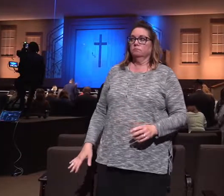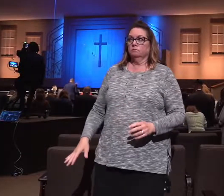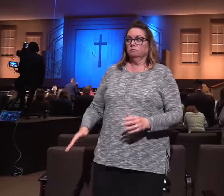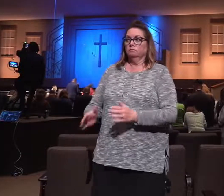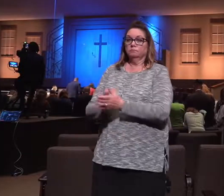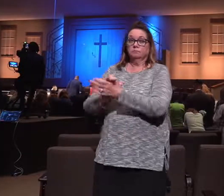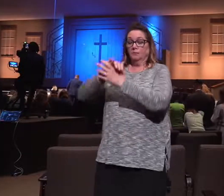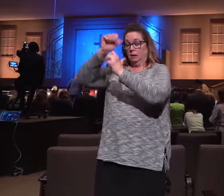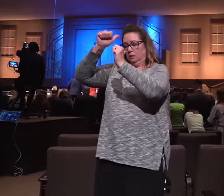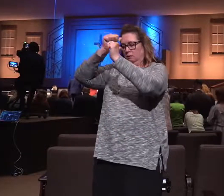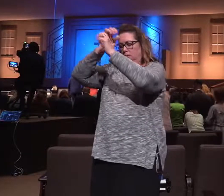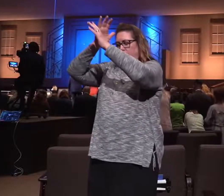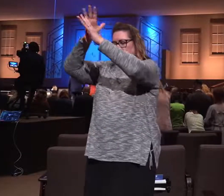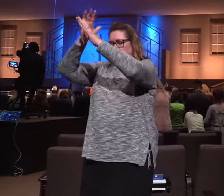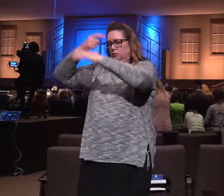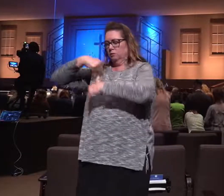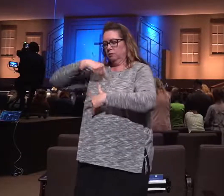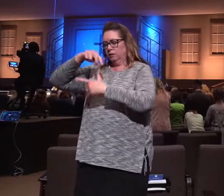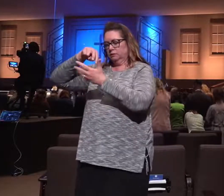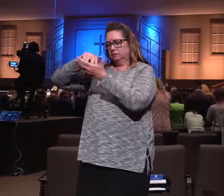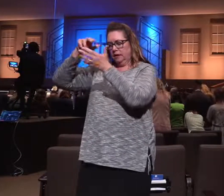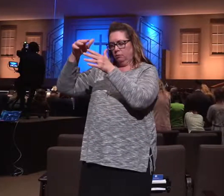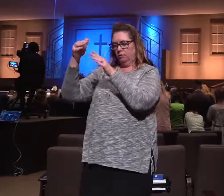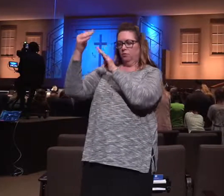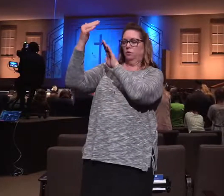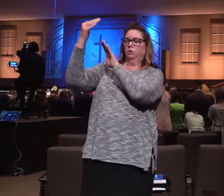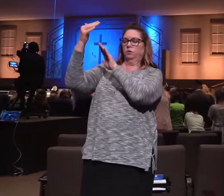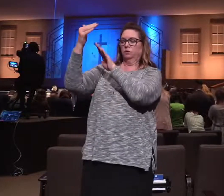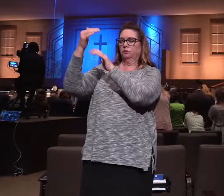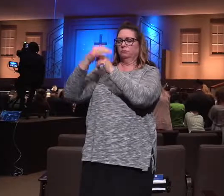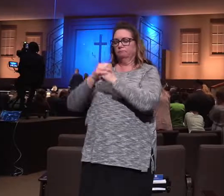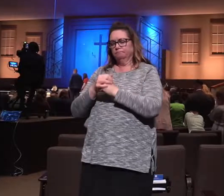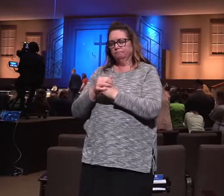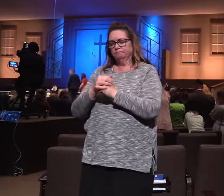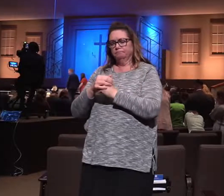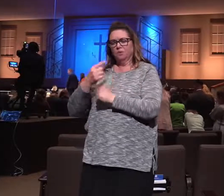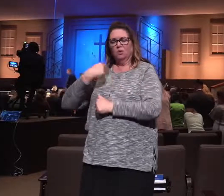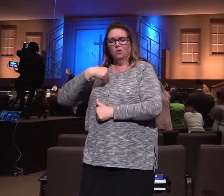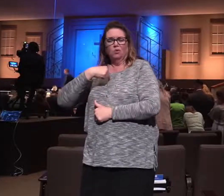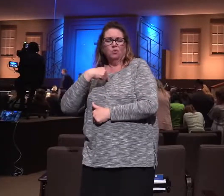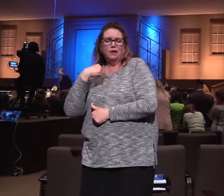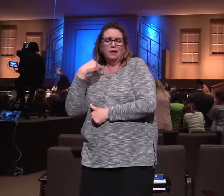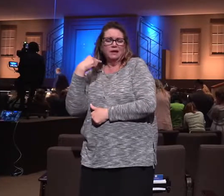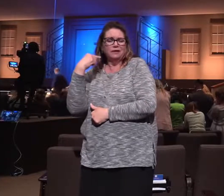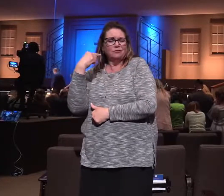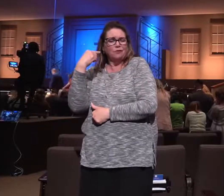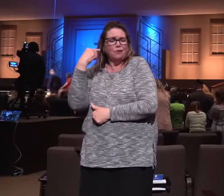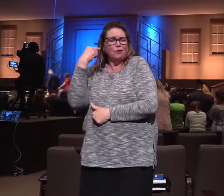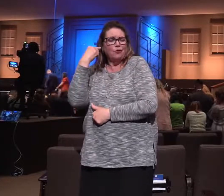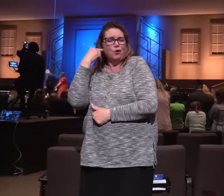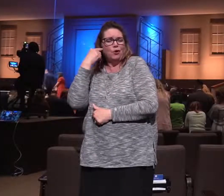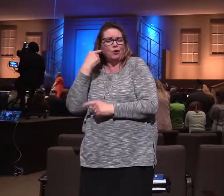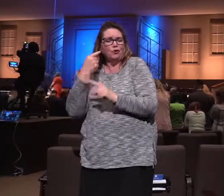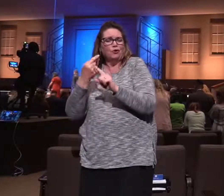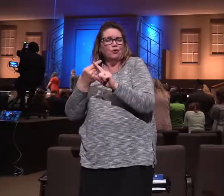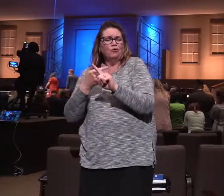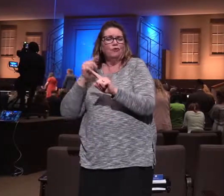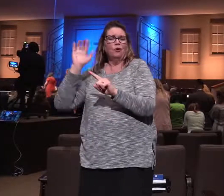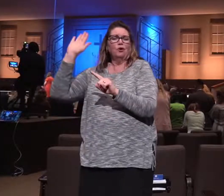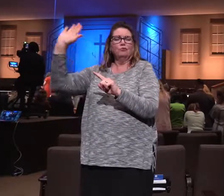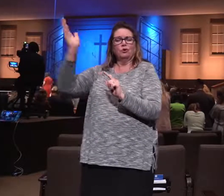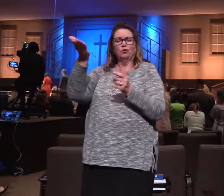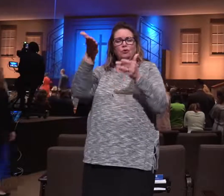Father, as we stand before you, we've been instructed by your 89-year-old servant, a man